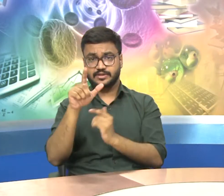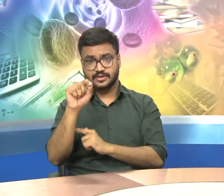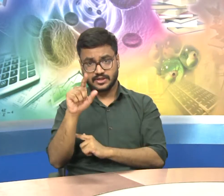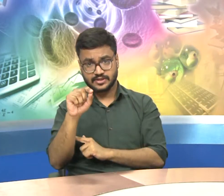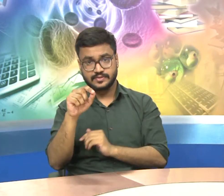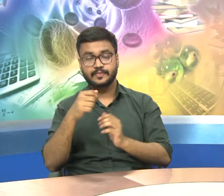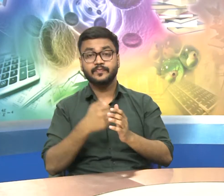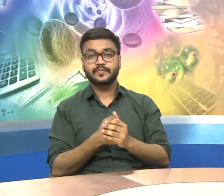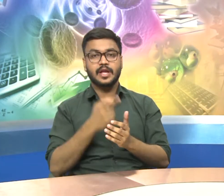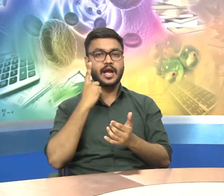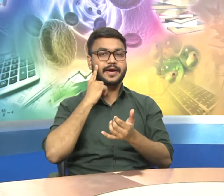Class 10th,